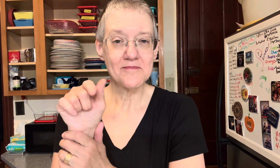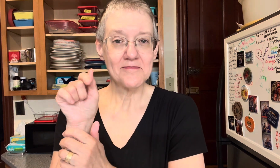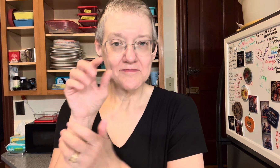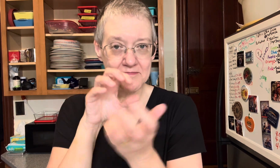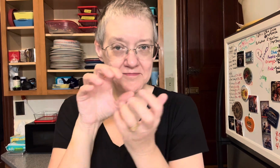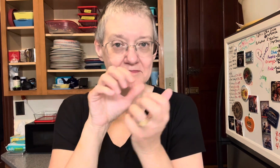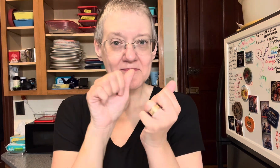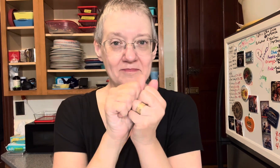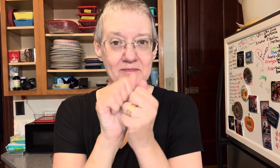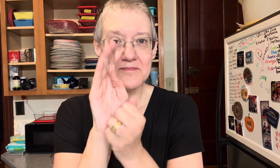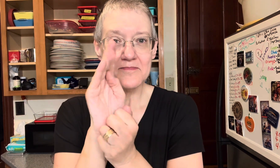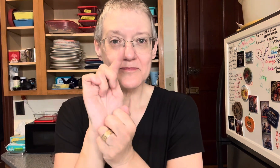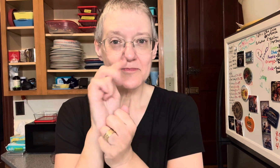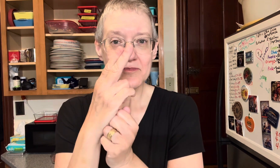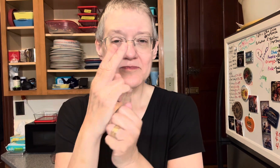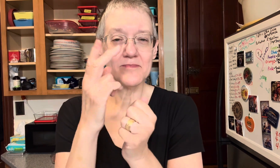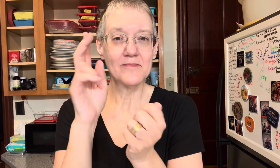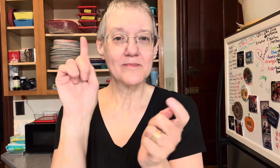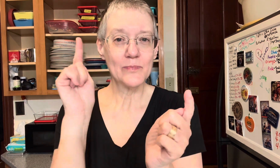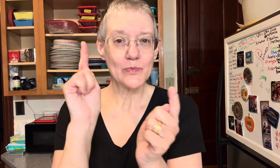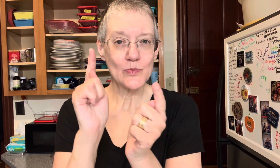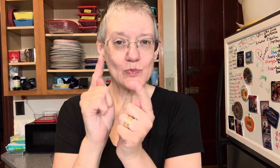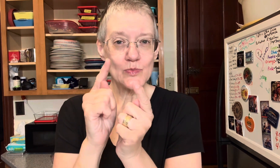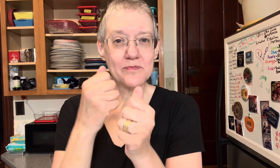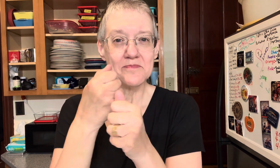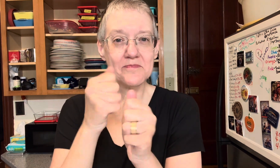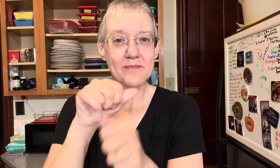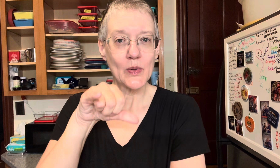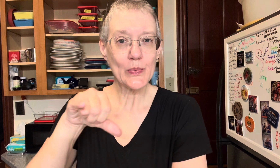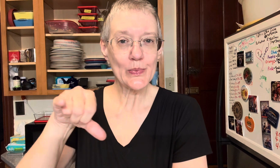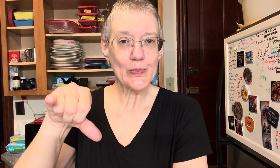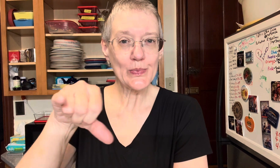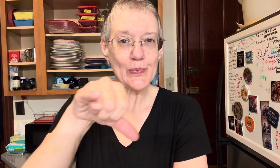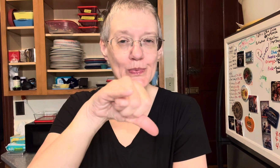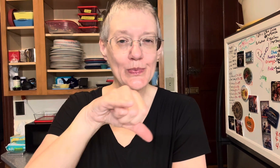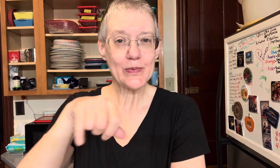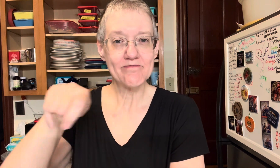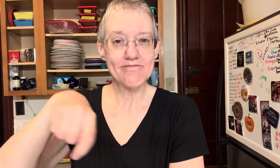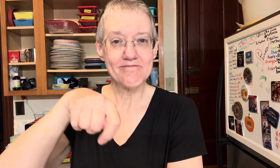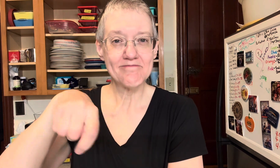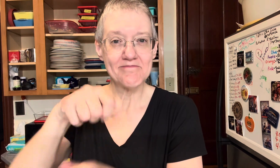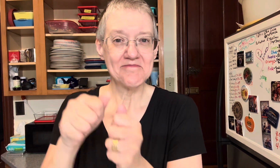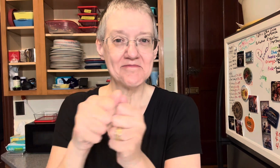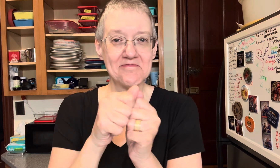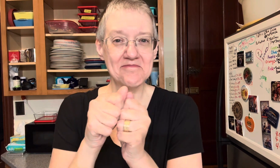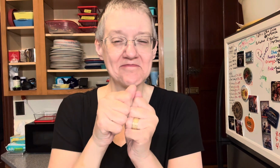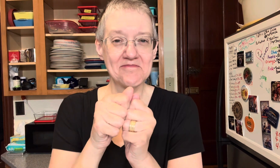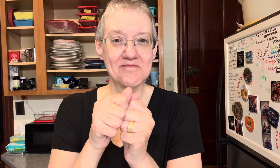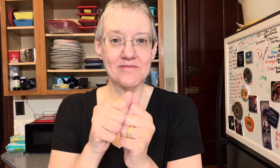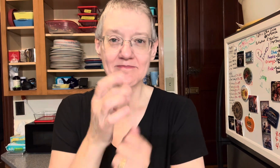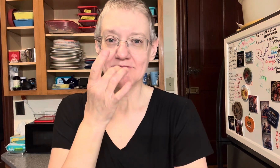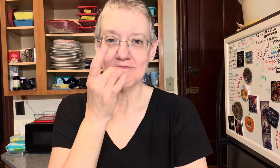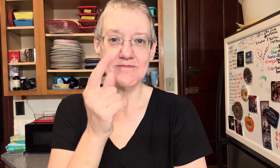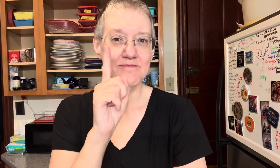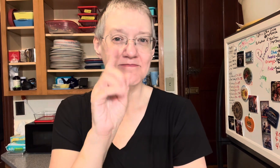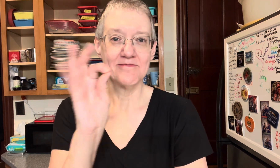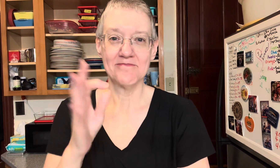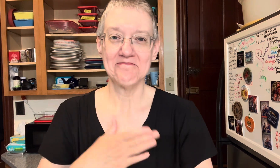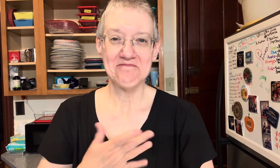they're in the freezer ready to go. And I'm going to reduce all that with the broth and make like a sauce and mix it all together in the pork.